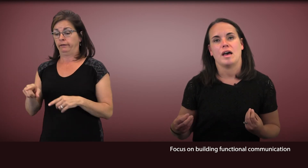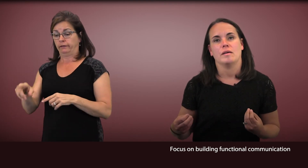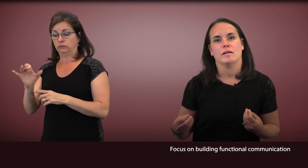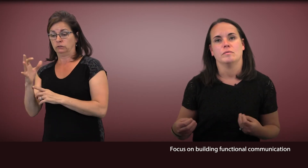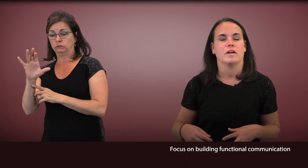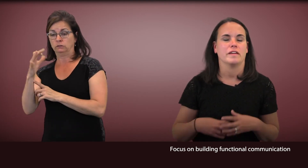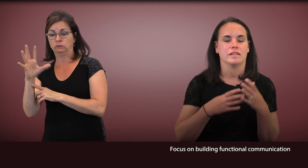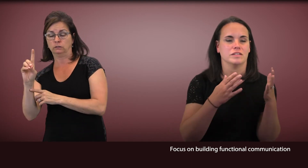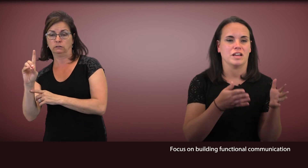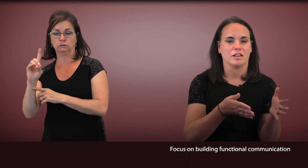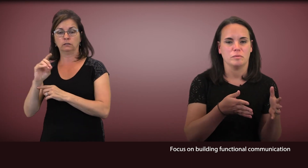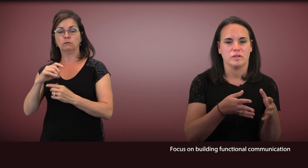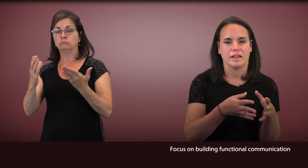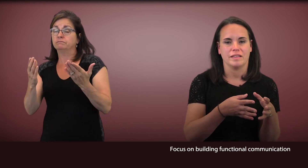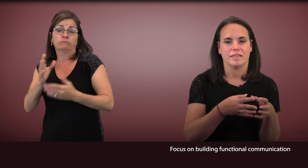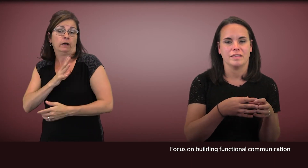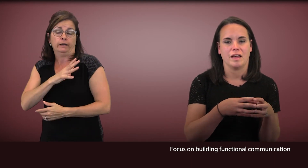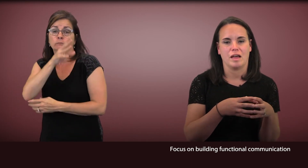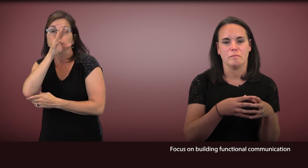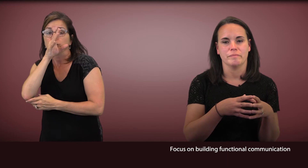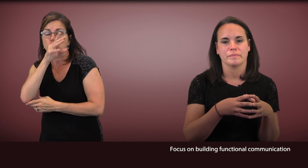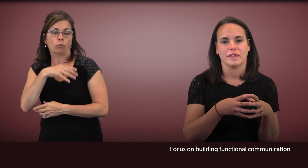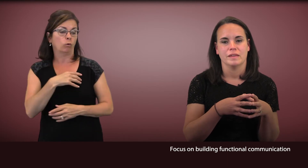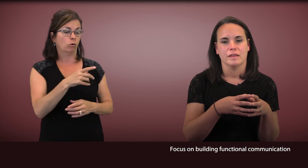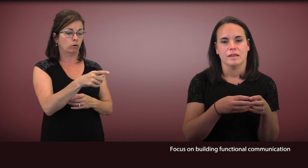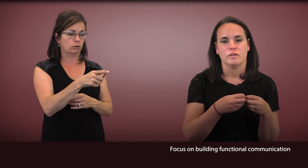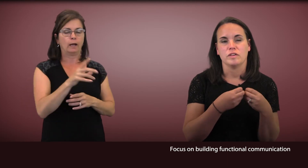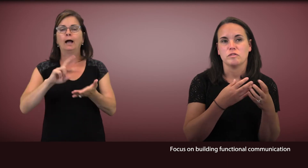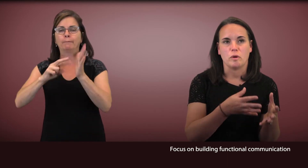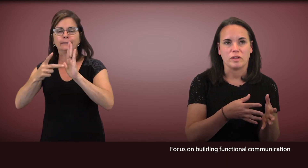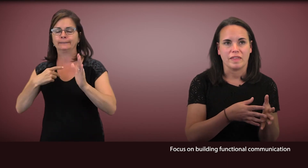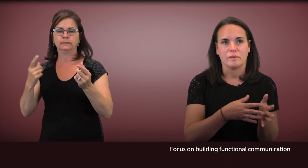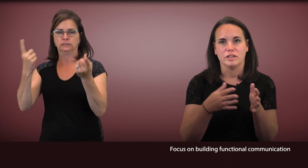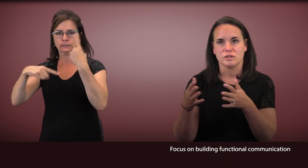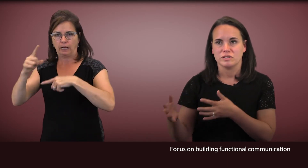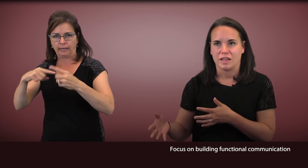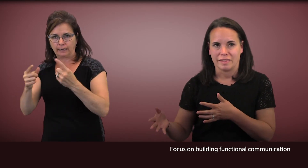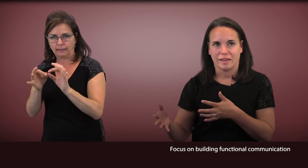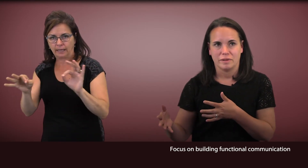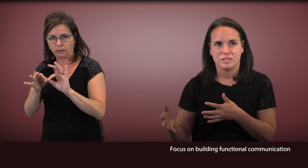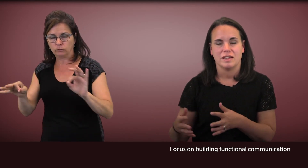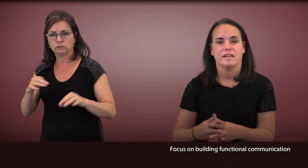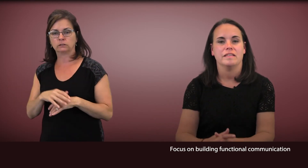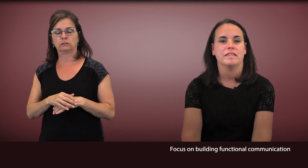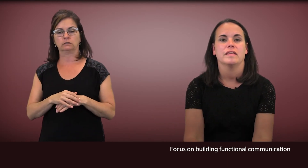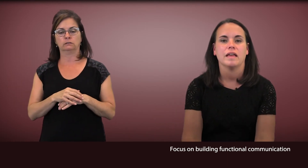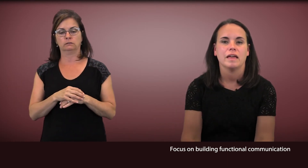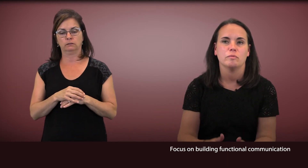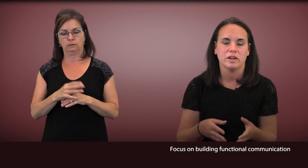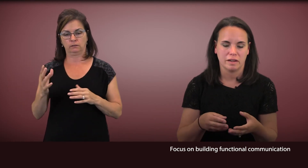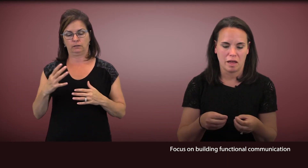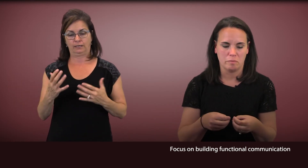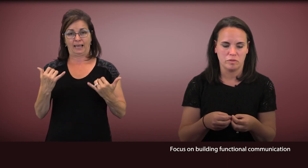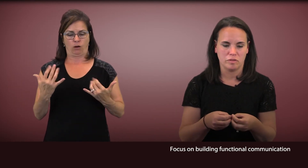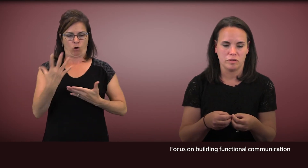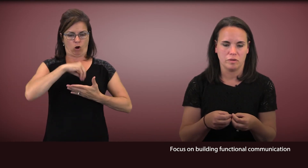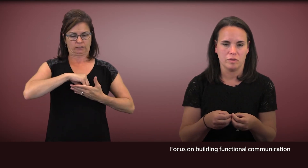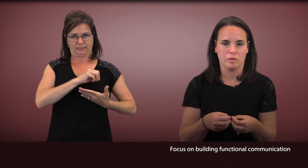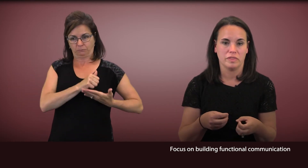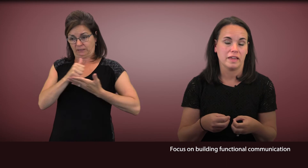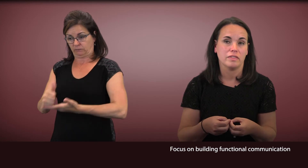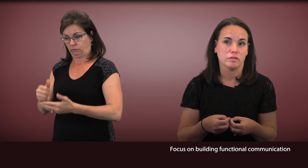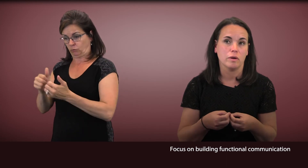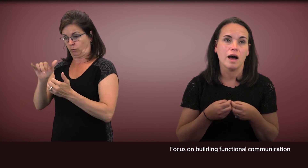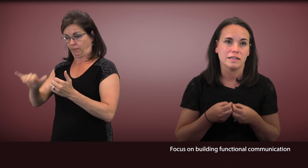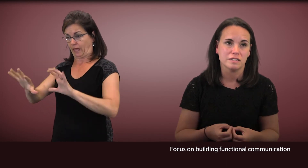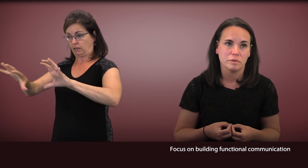when whether the child communicates using spoken language or sign language, that is. And when it comes